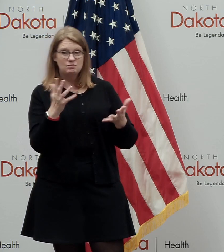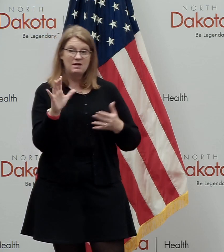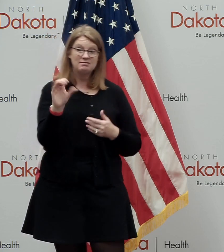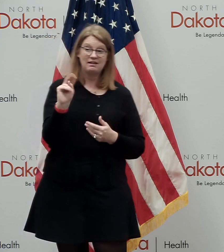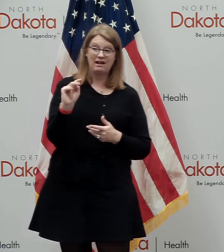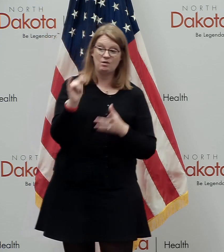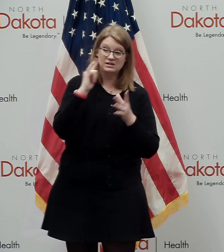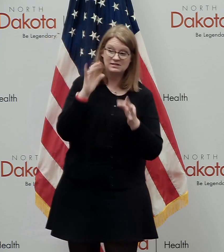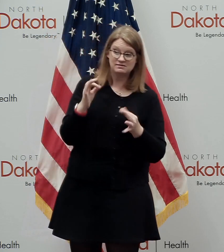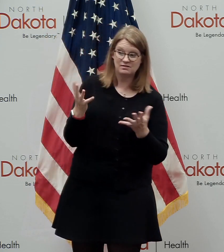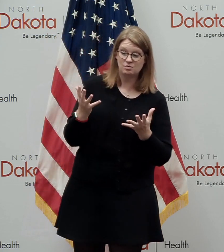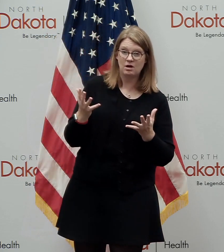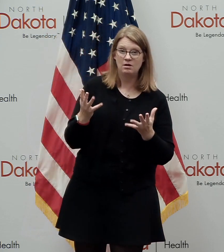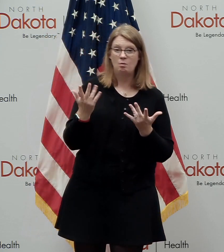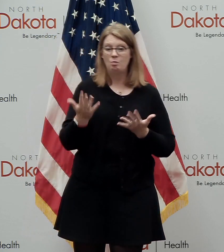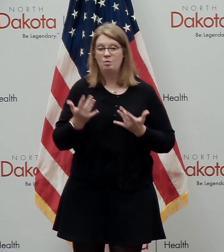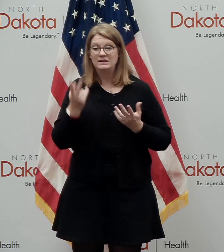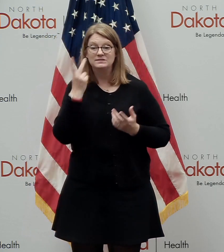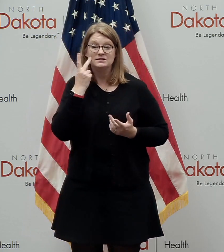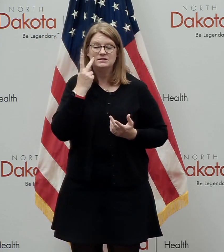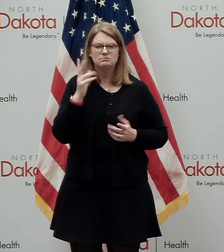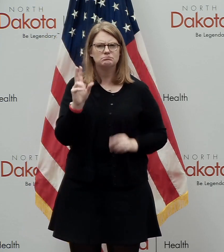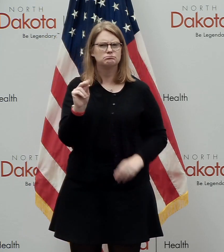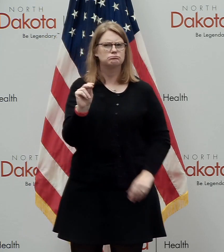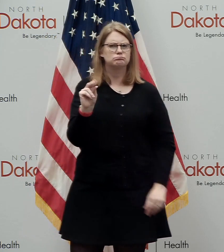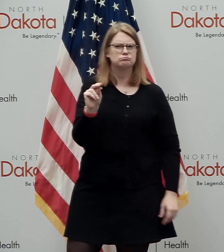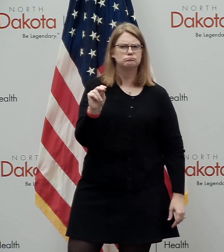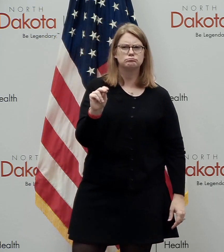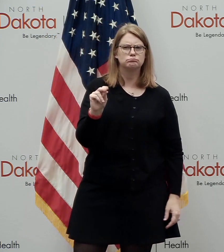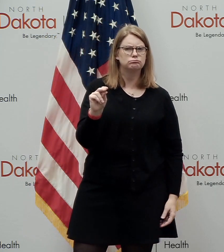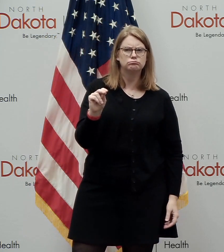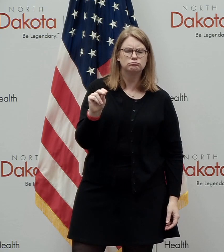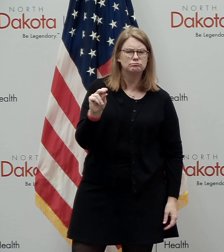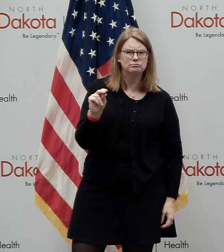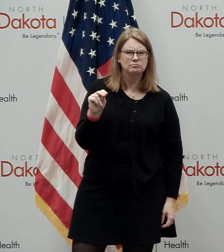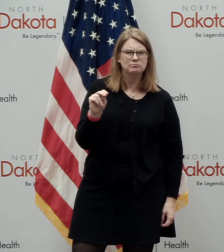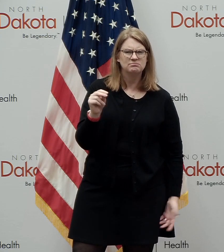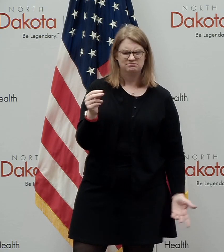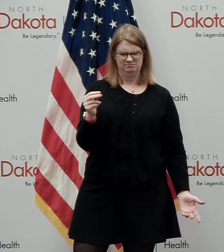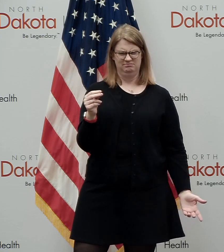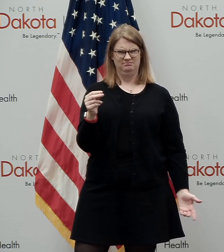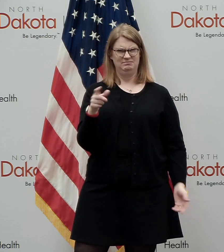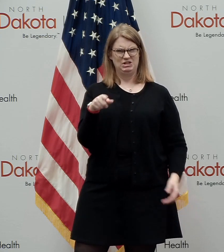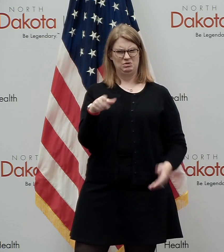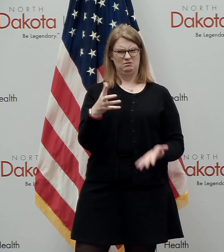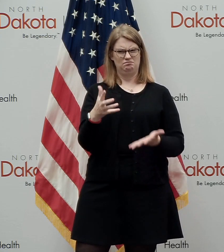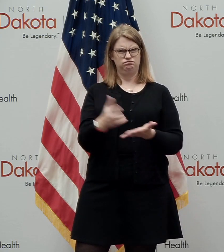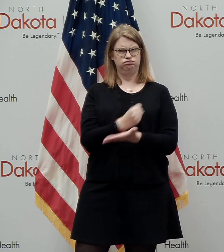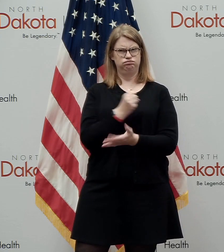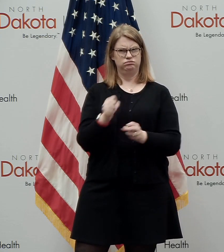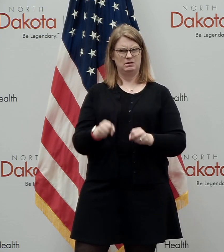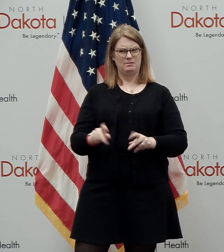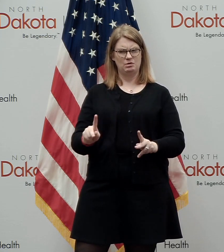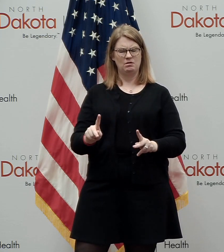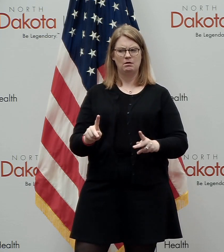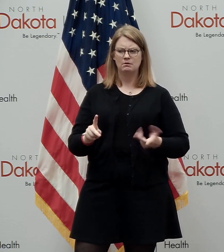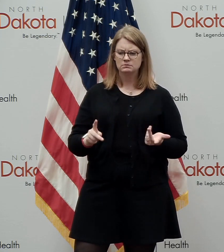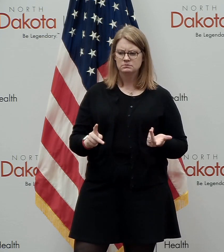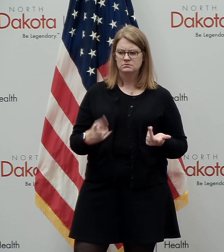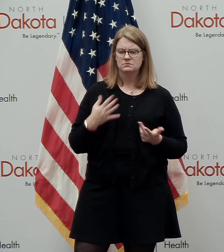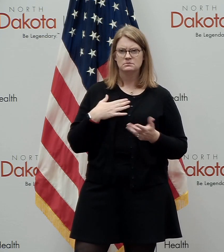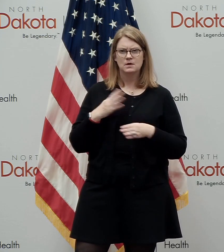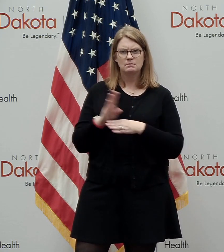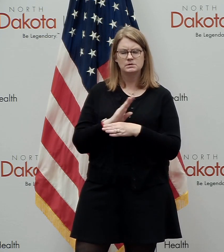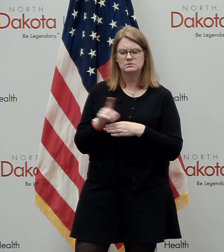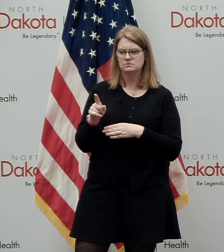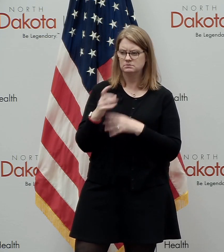related to other ordinances or mask mandates, et cetera. You've got an opportunity to say, hey, I care about my employees and I care